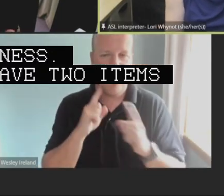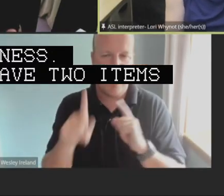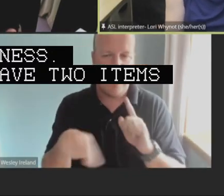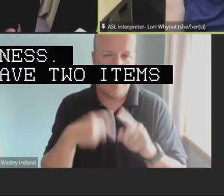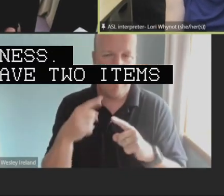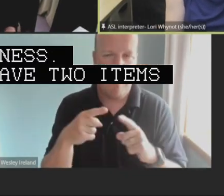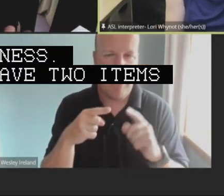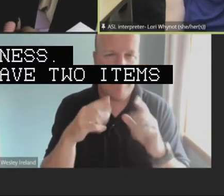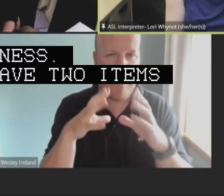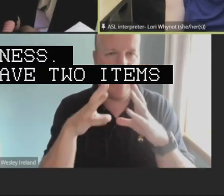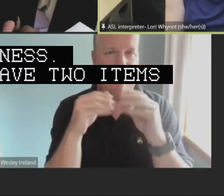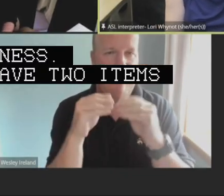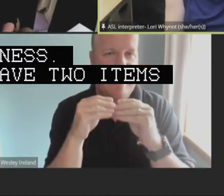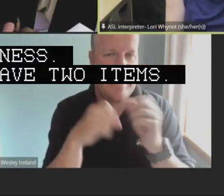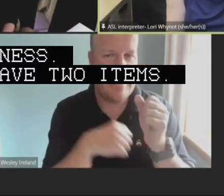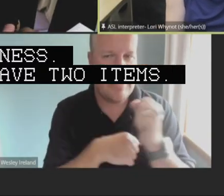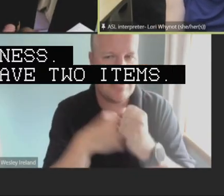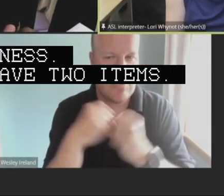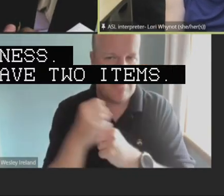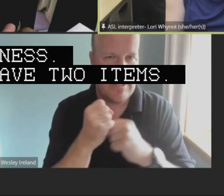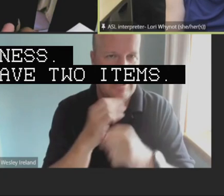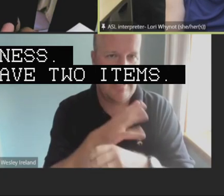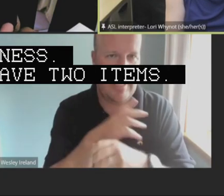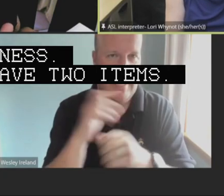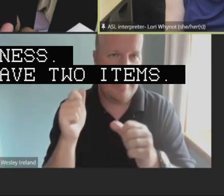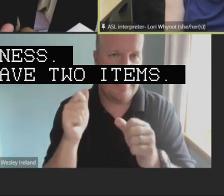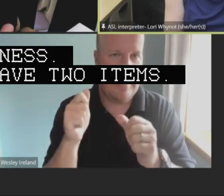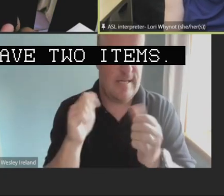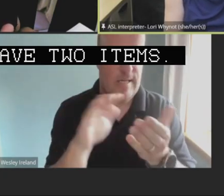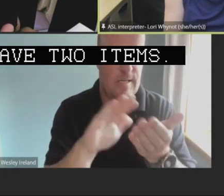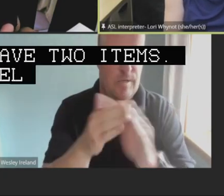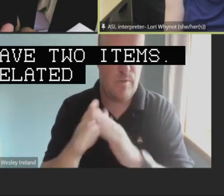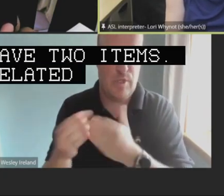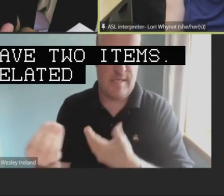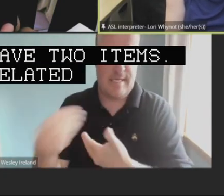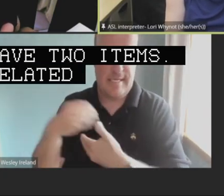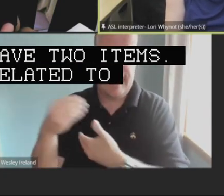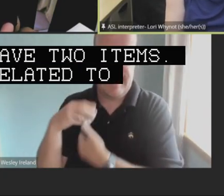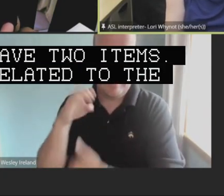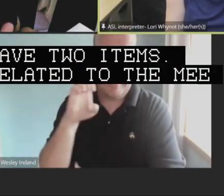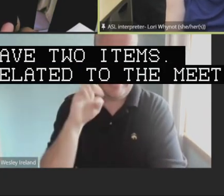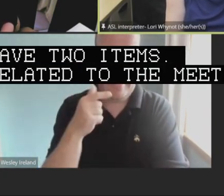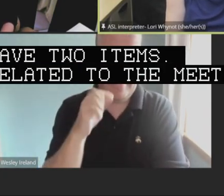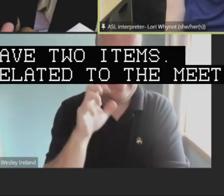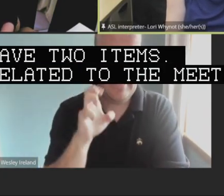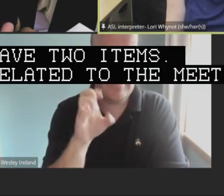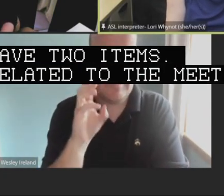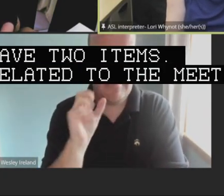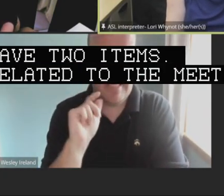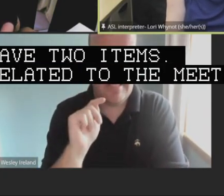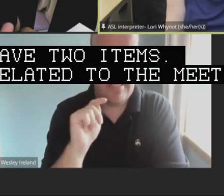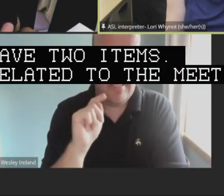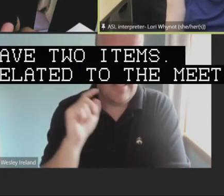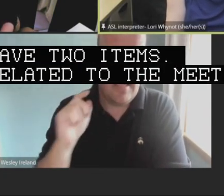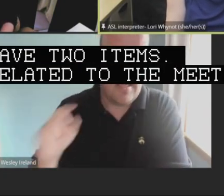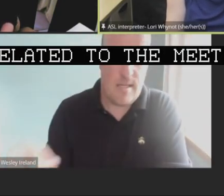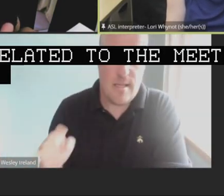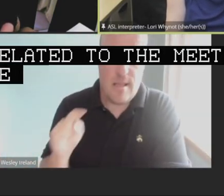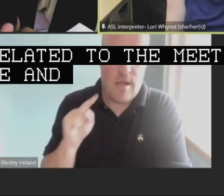One is related to the meeting structure and community engagement.